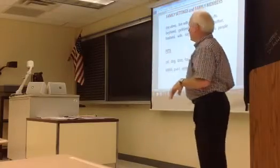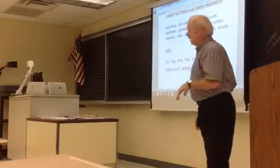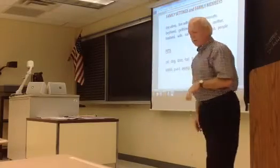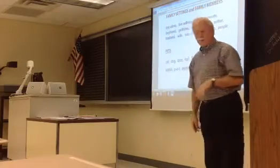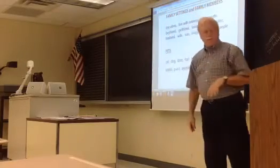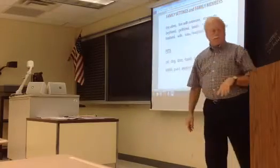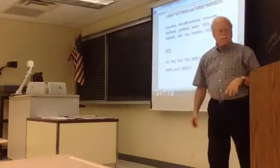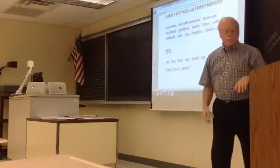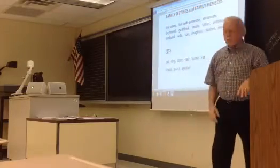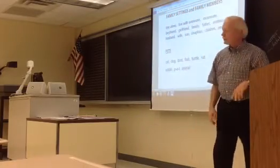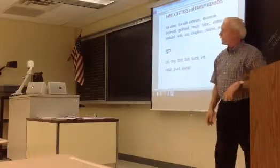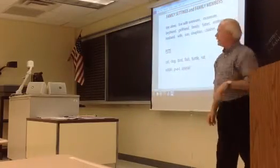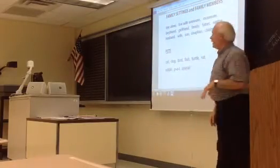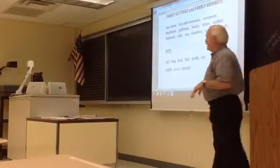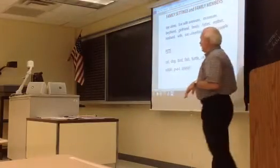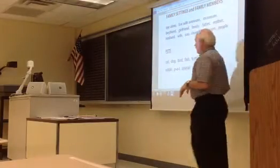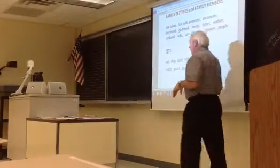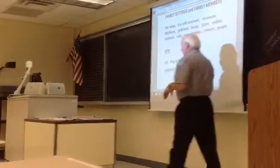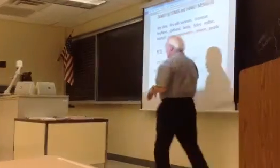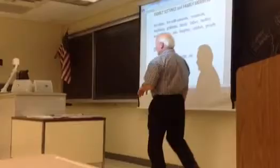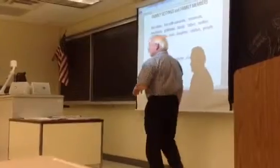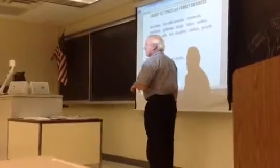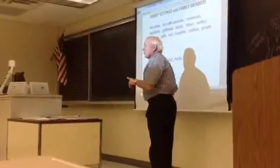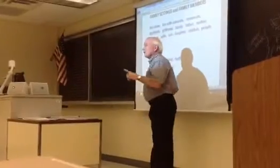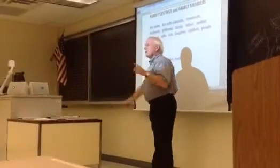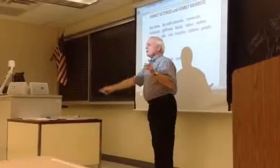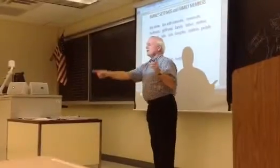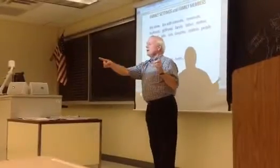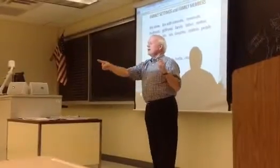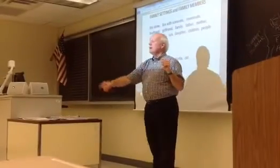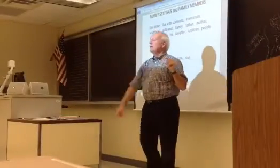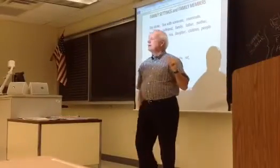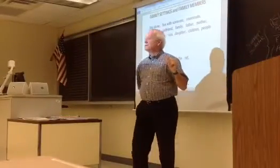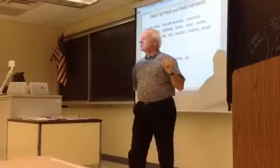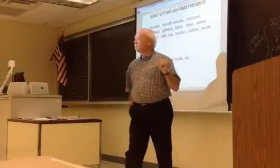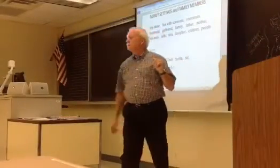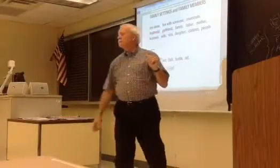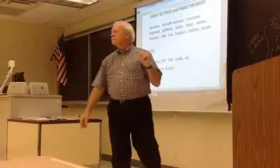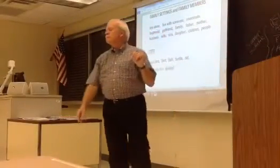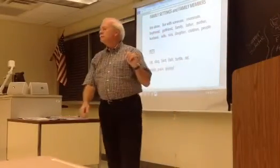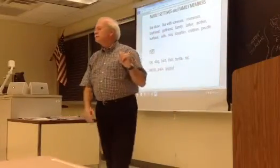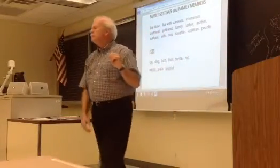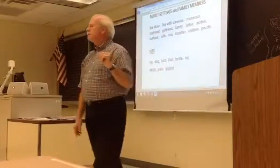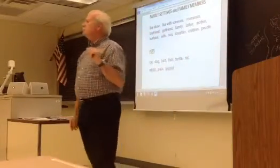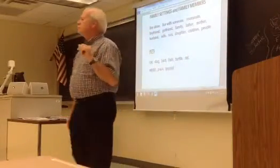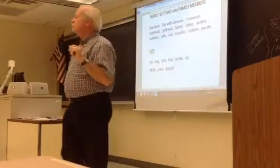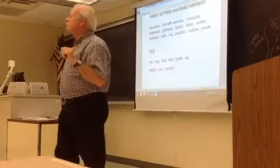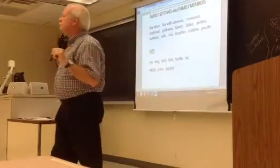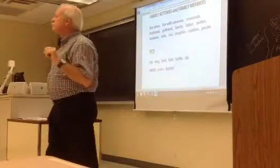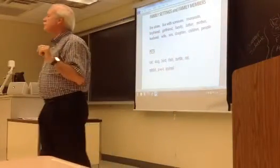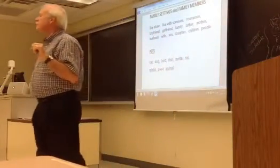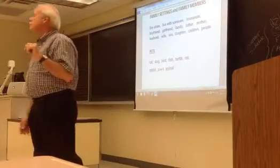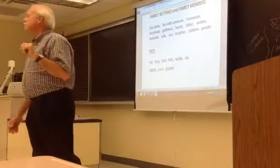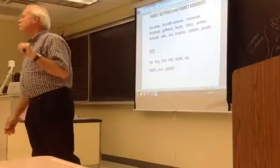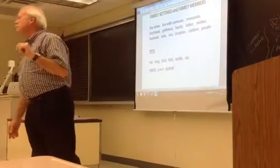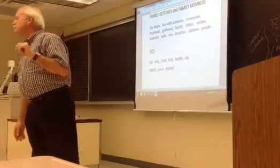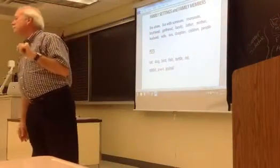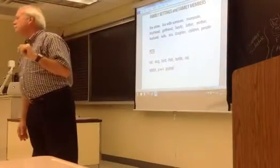Okay. And question, Lee? With boyfriend and girlfriend or Do you have to